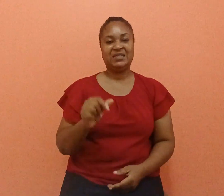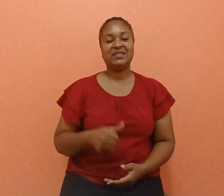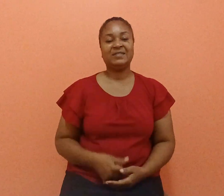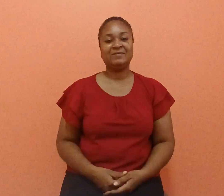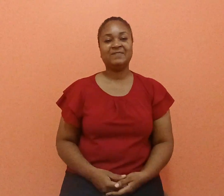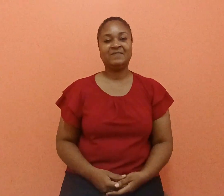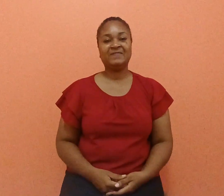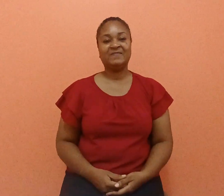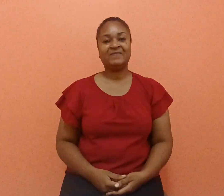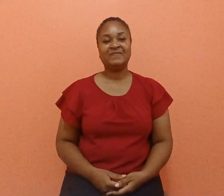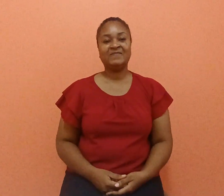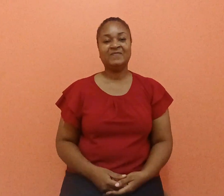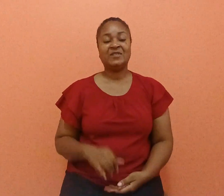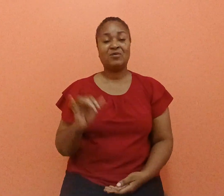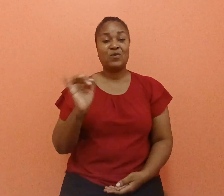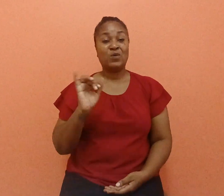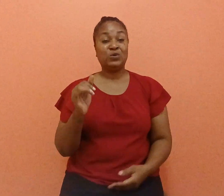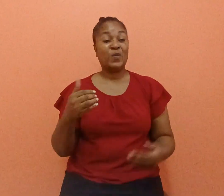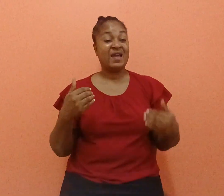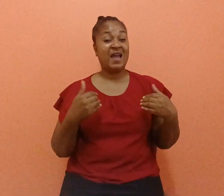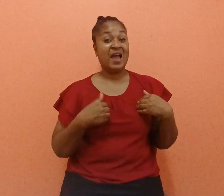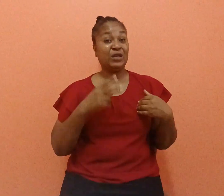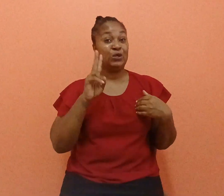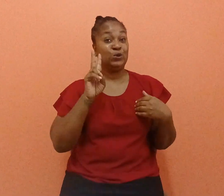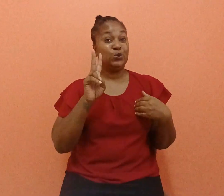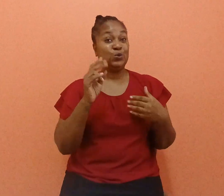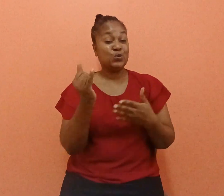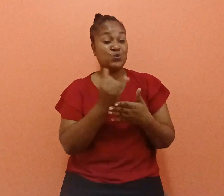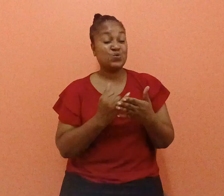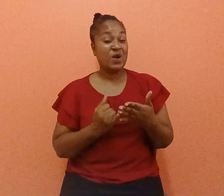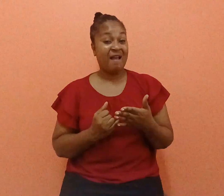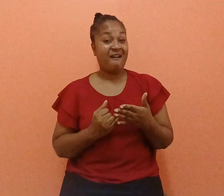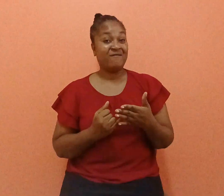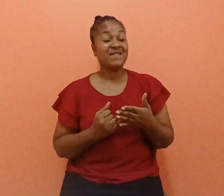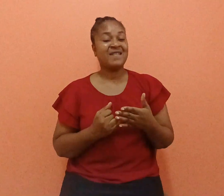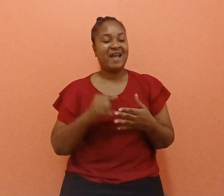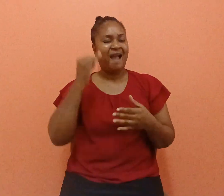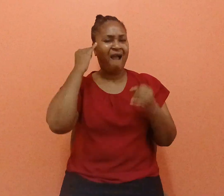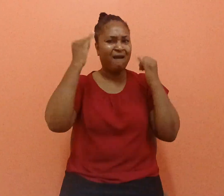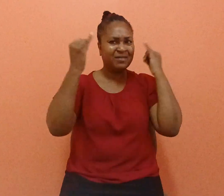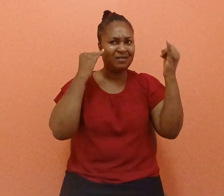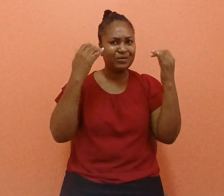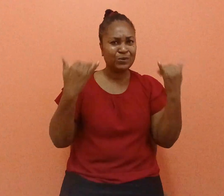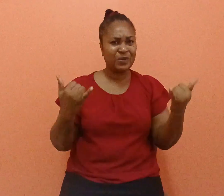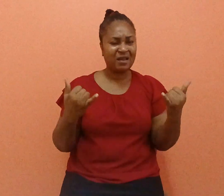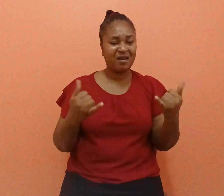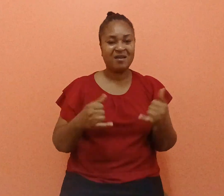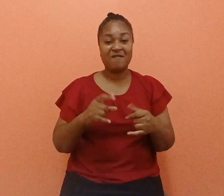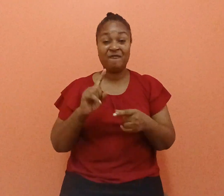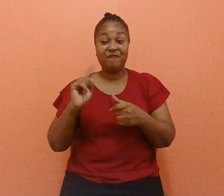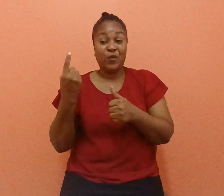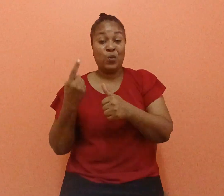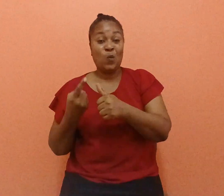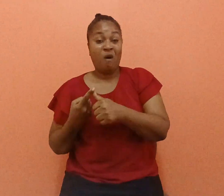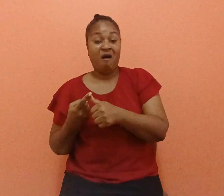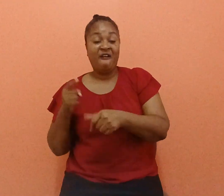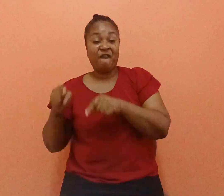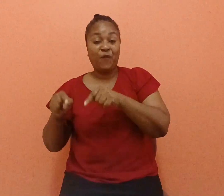And we had 2 craft ideas today. A footprint path, where